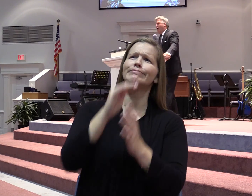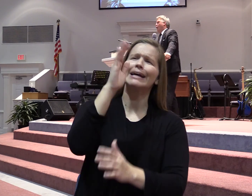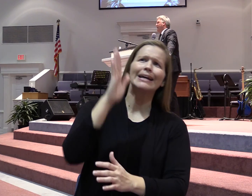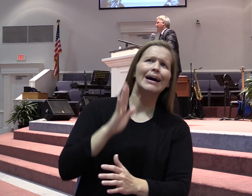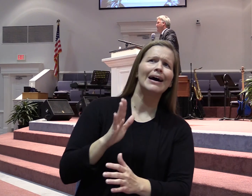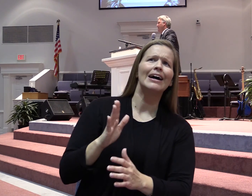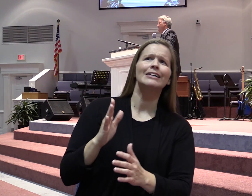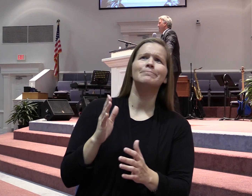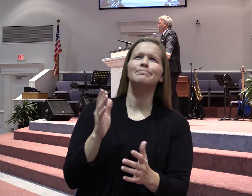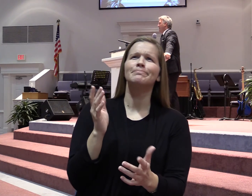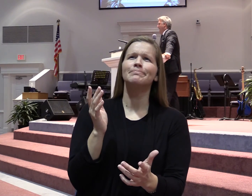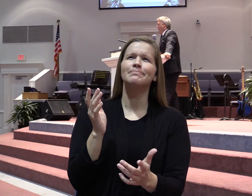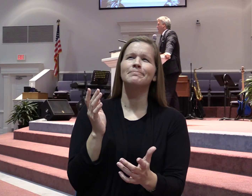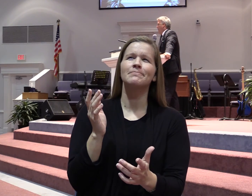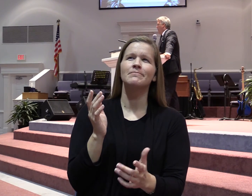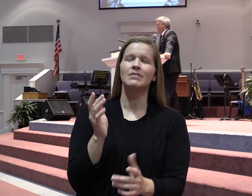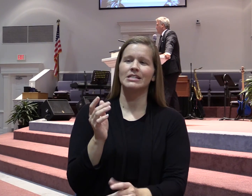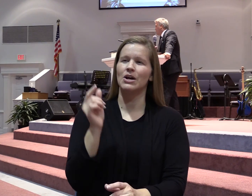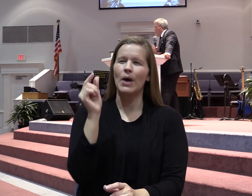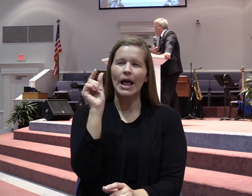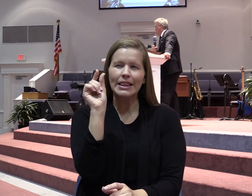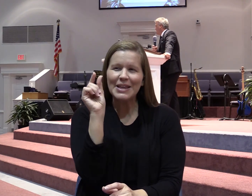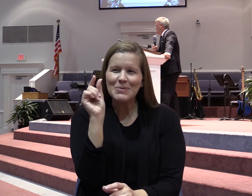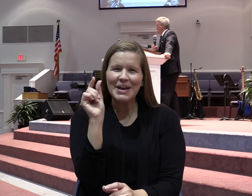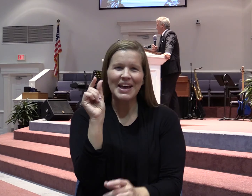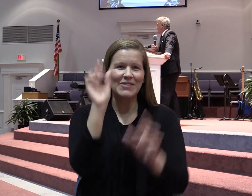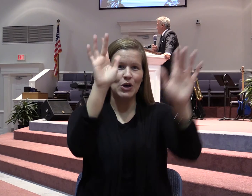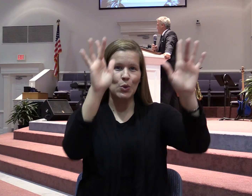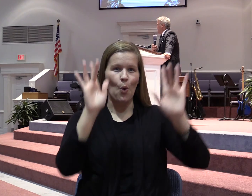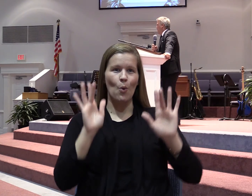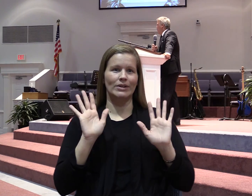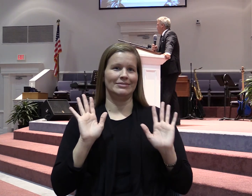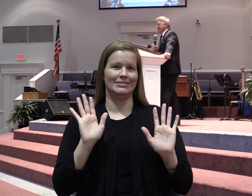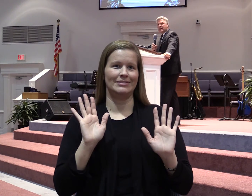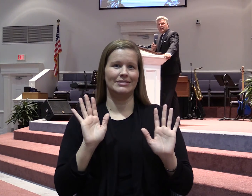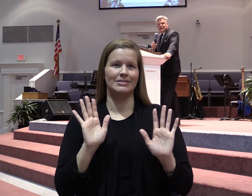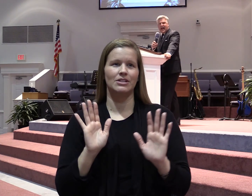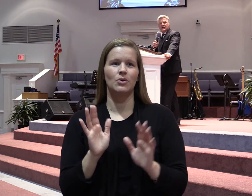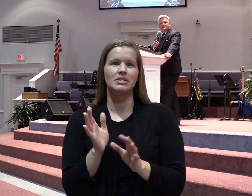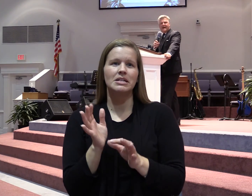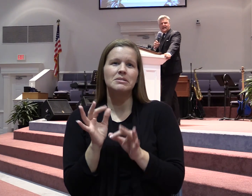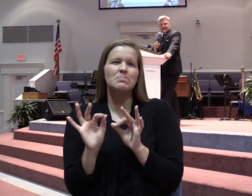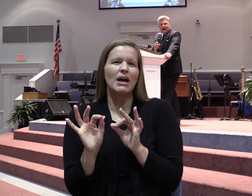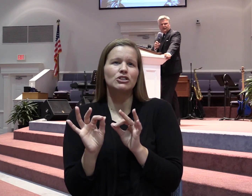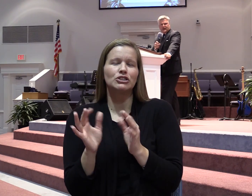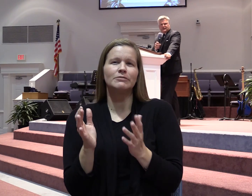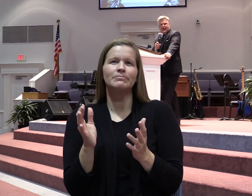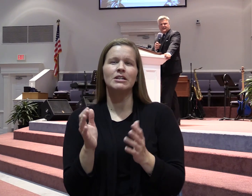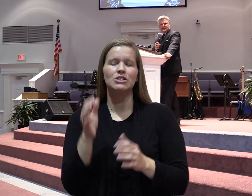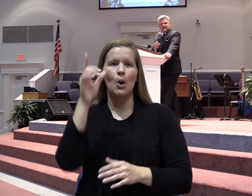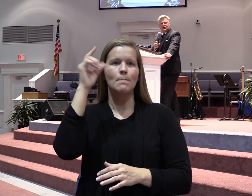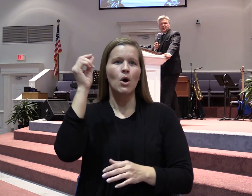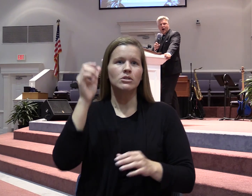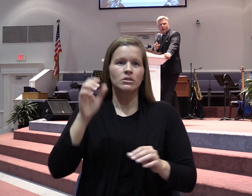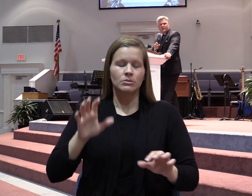exposed him only to the after parts of his glory. So uniquely changed by that encounter, his